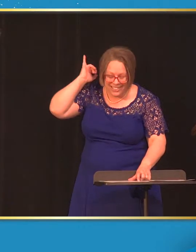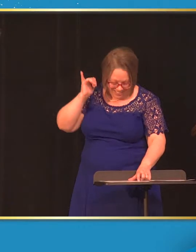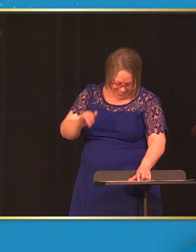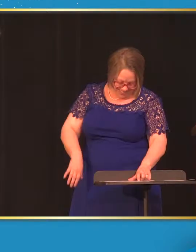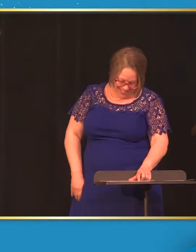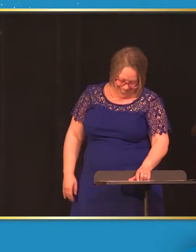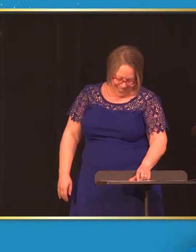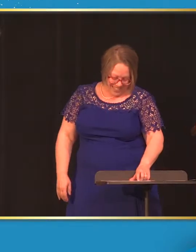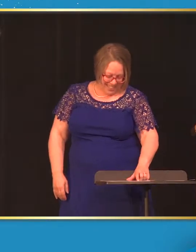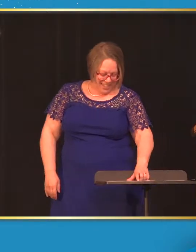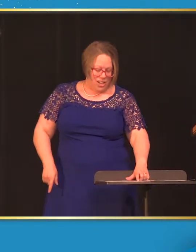Josh,